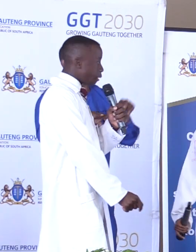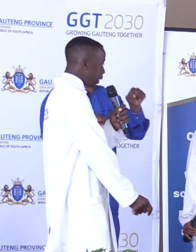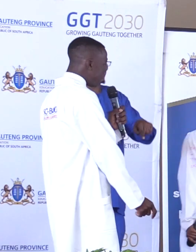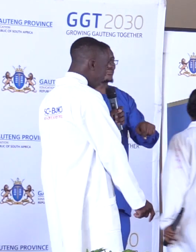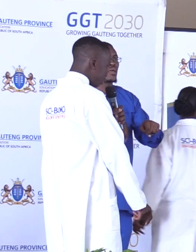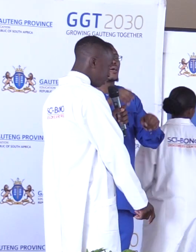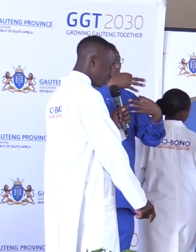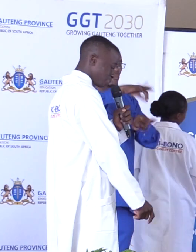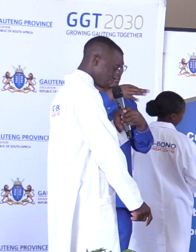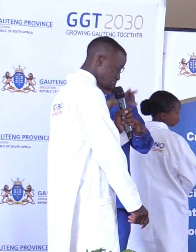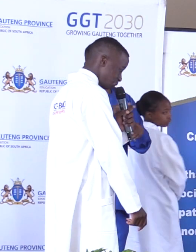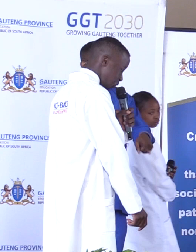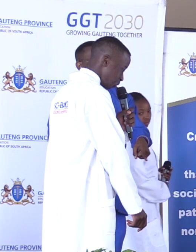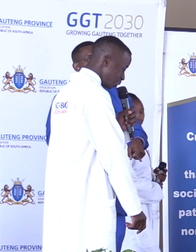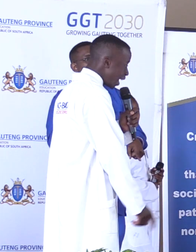bin for paper,